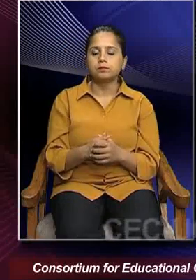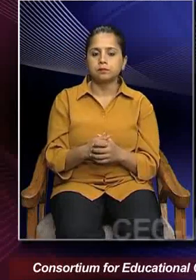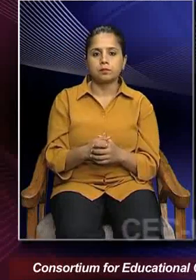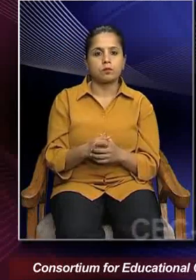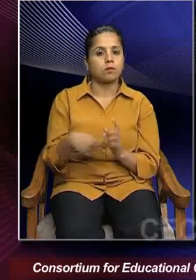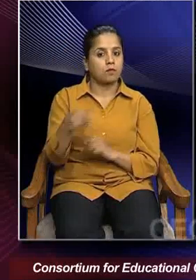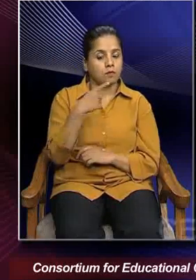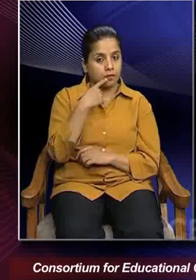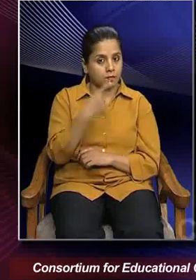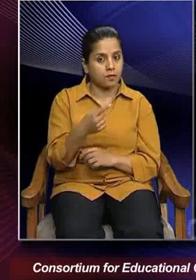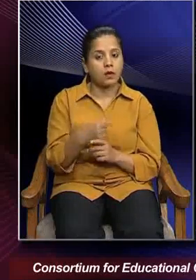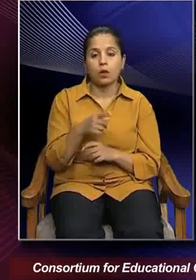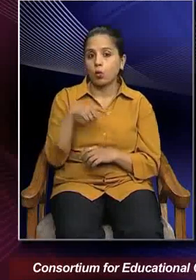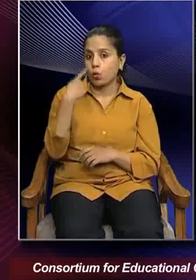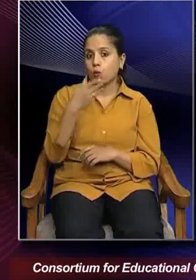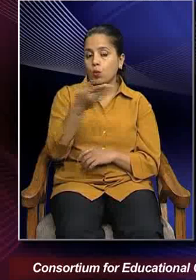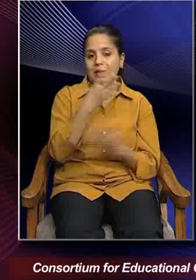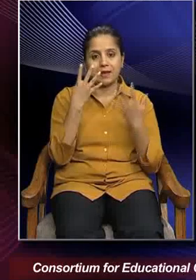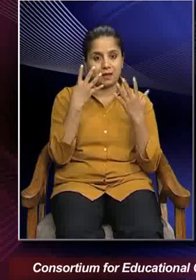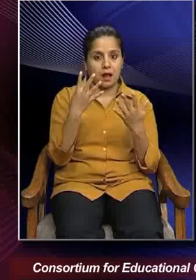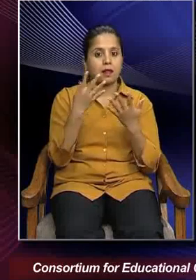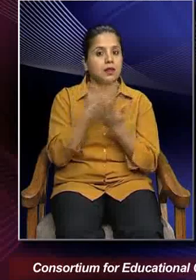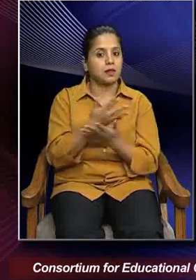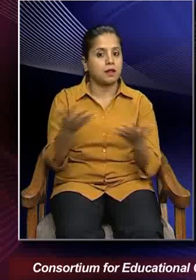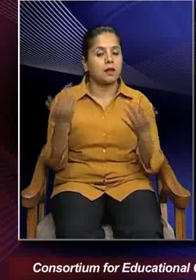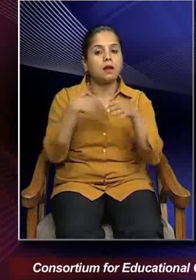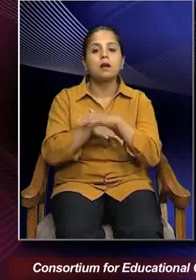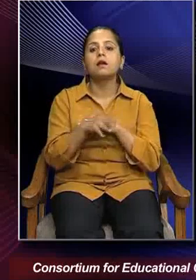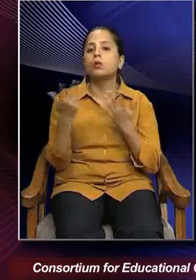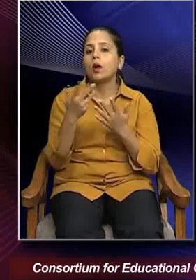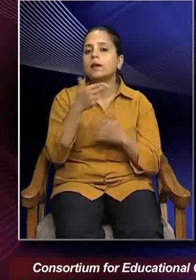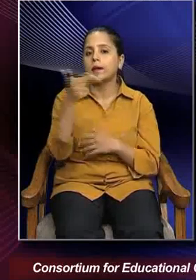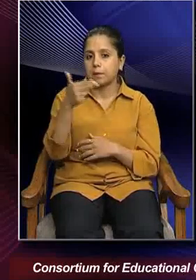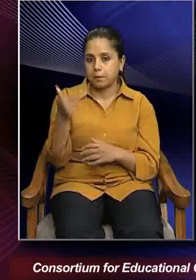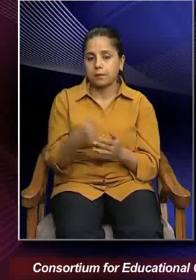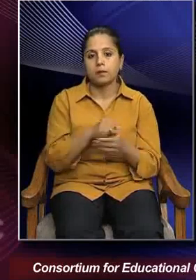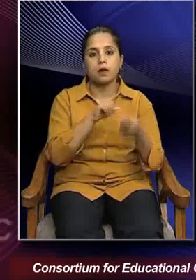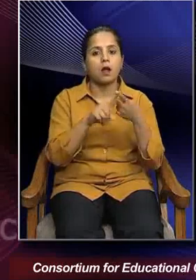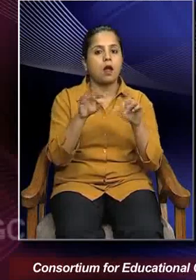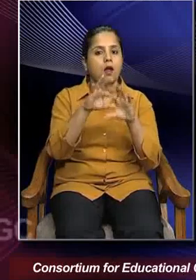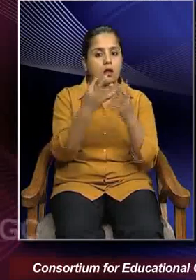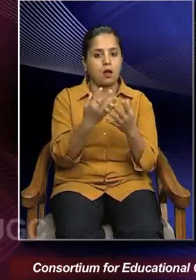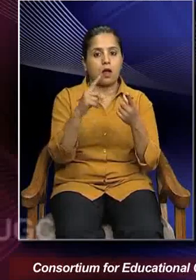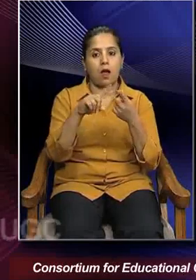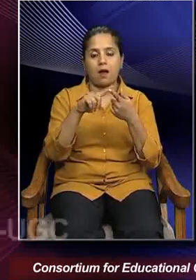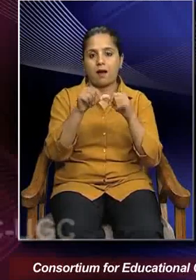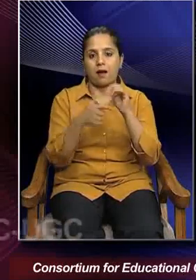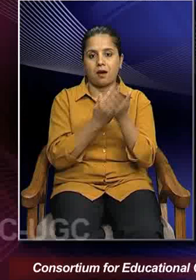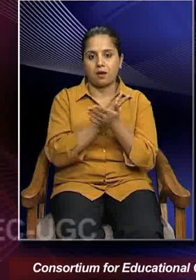Okay, and those 9 substances are earth, which is Prithvi,